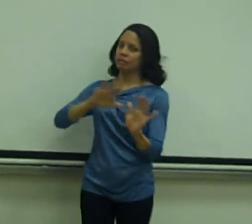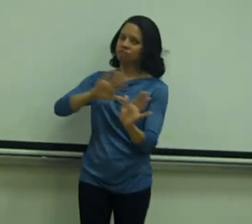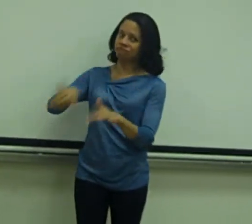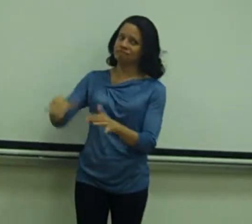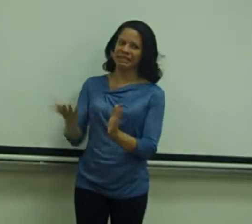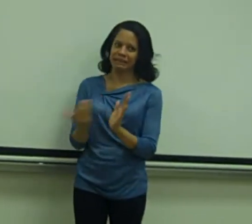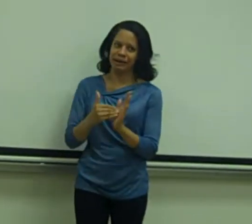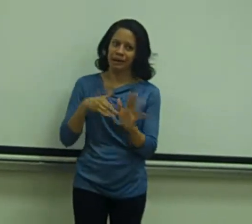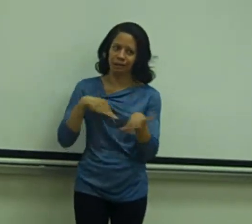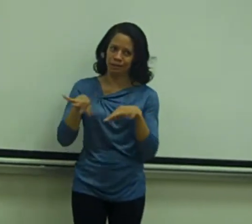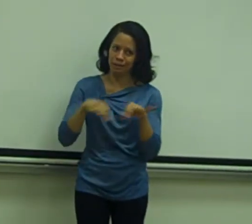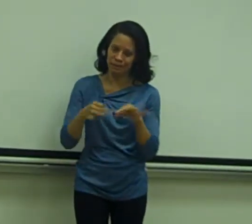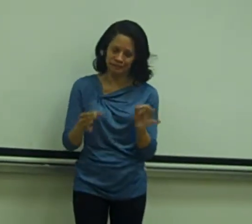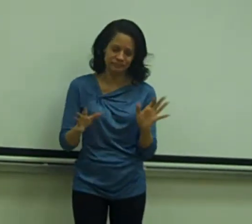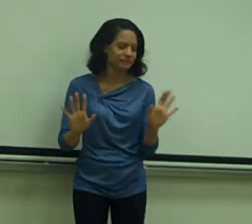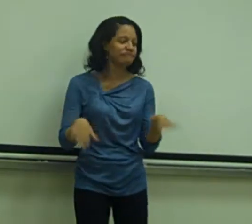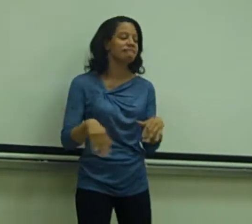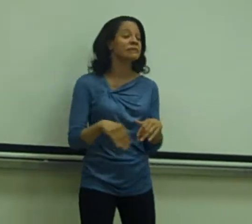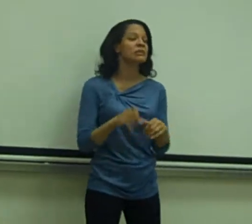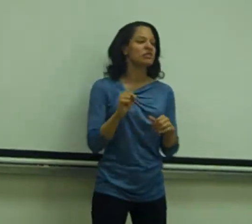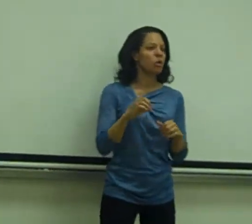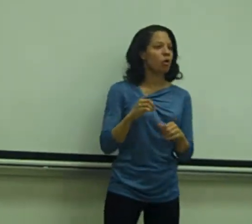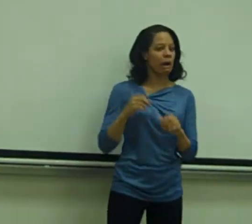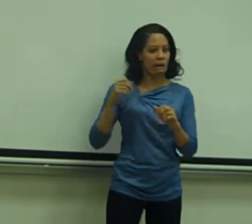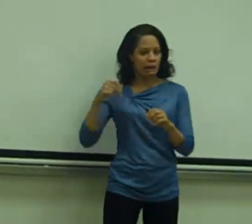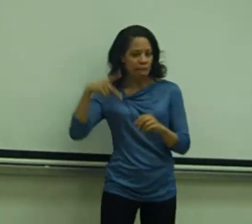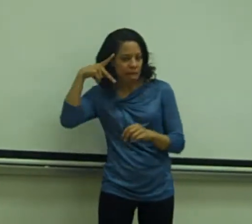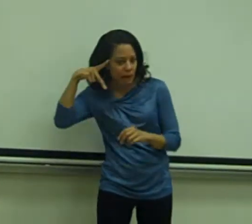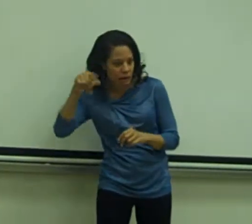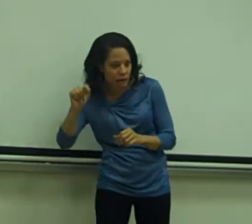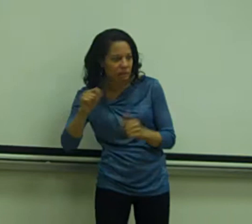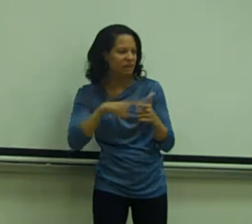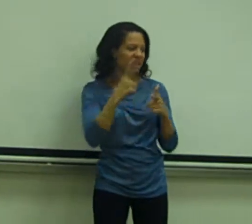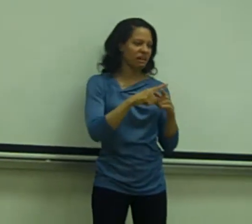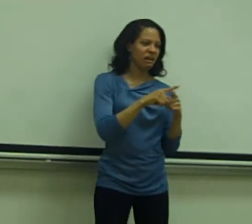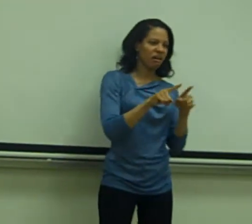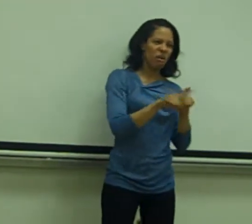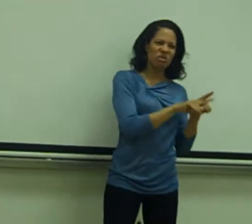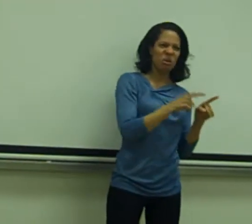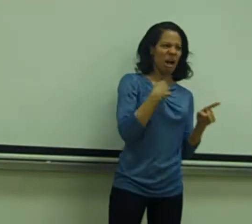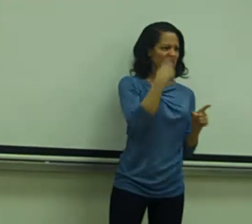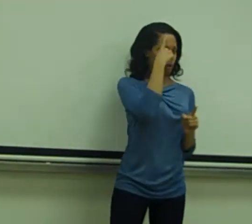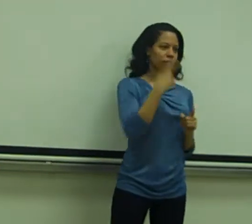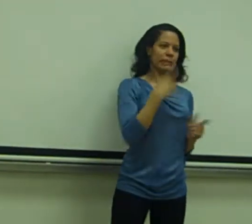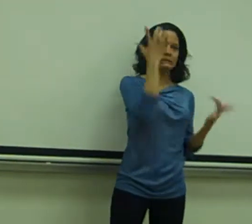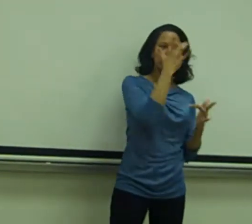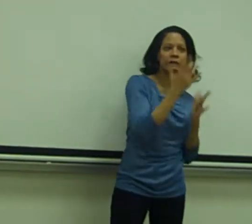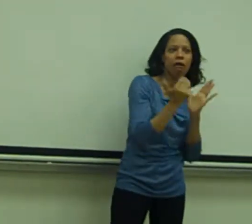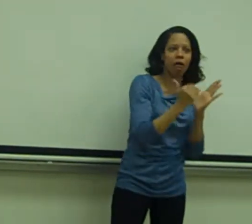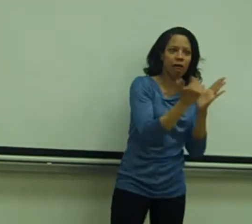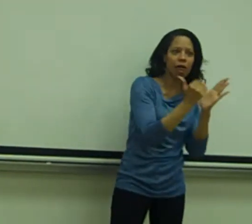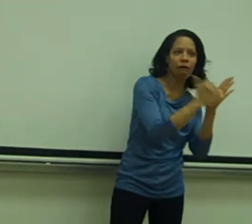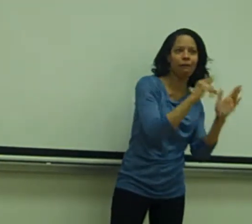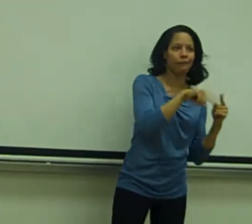a hypochondriac at the same time. Like, I thought my heart was just gonna stop working one day or whatever. I still kind